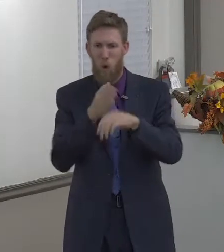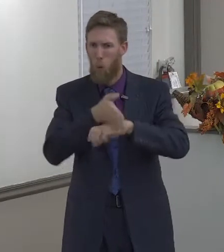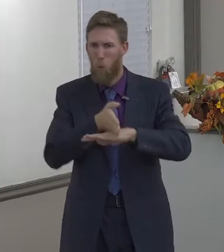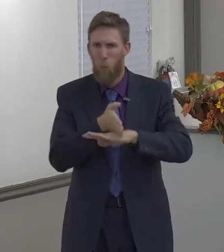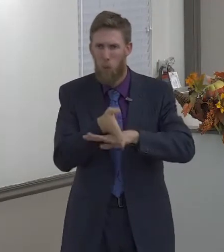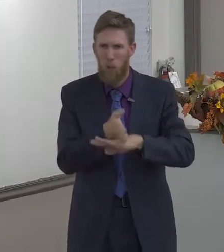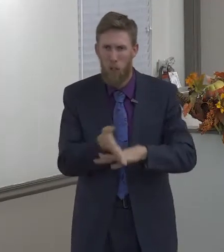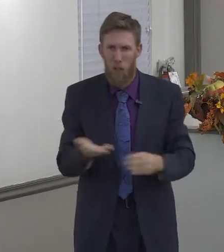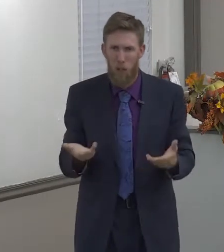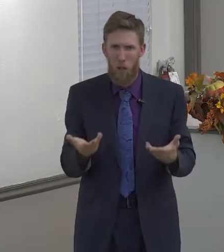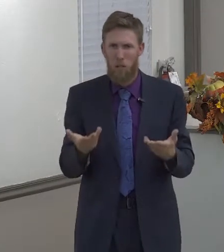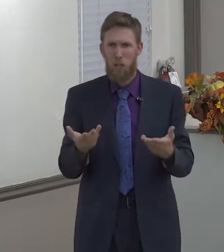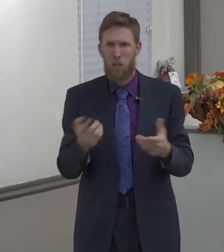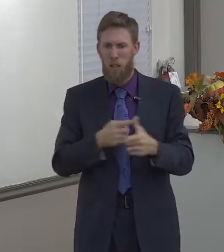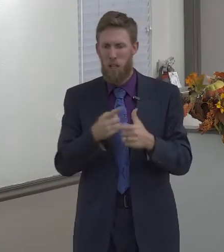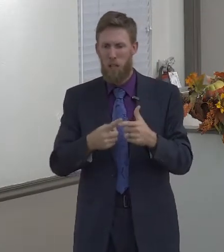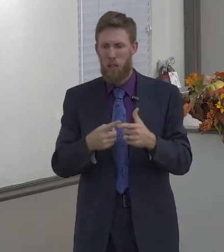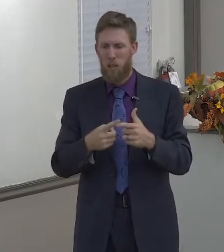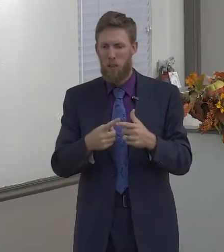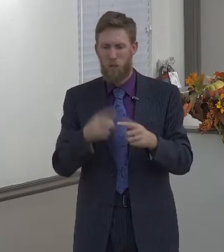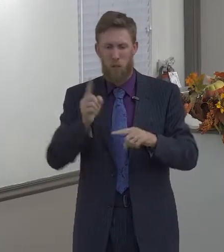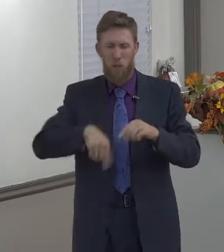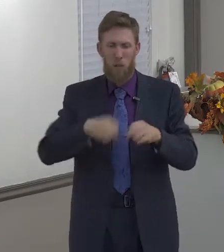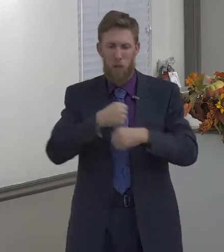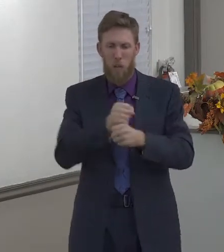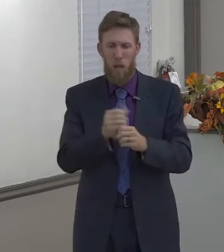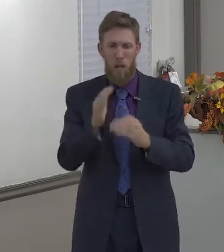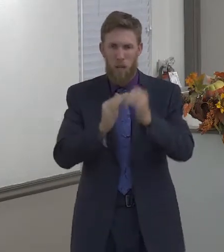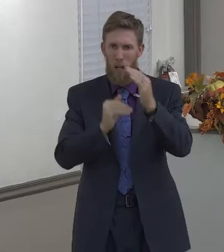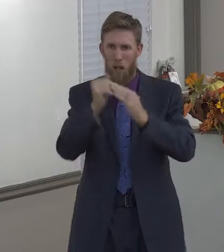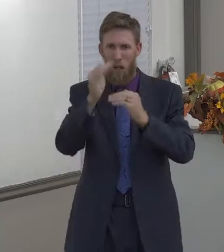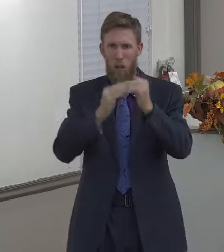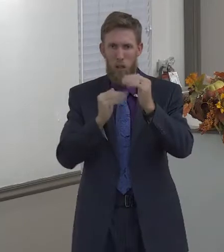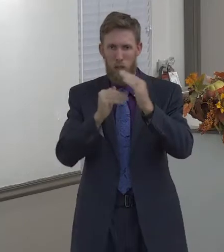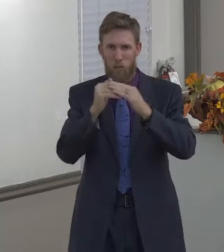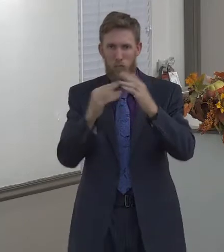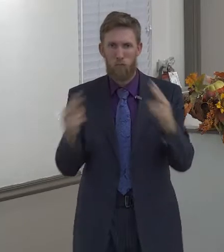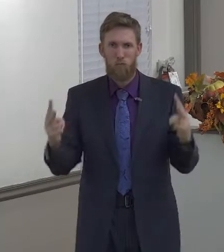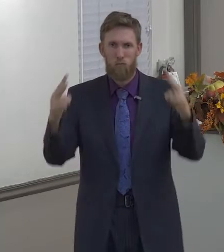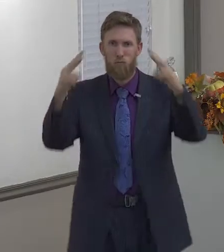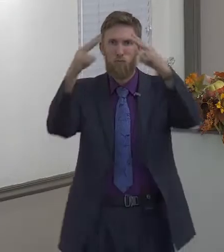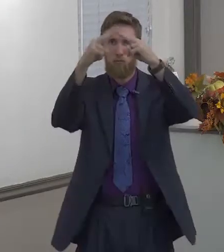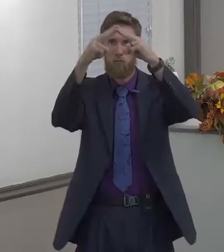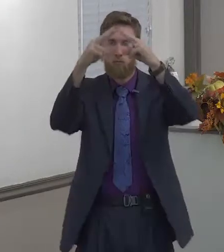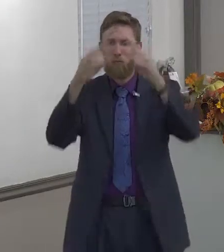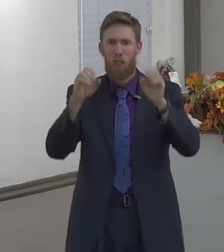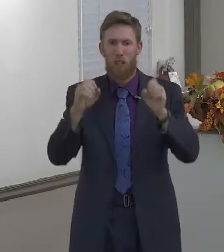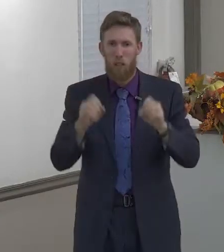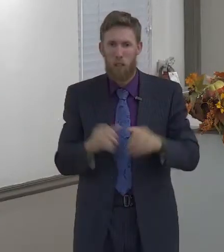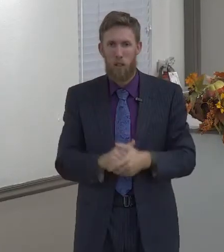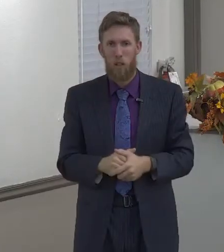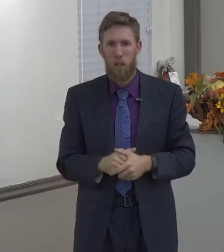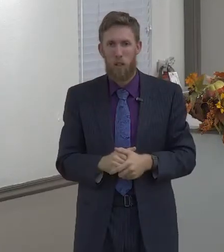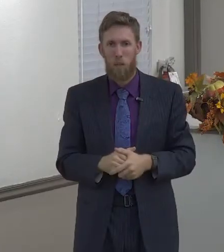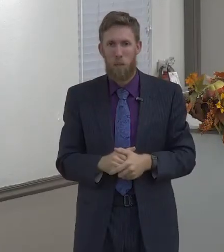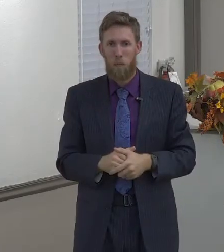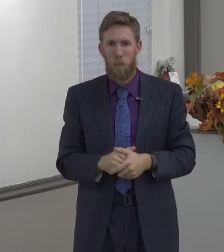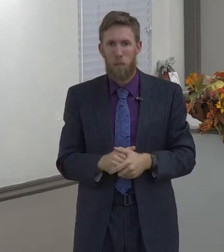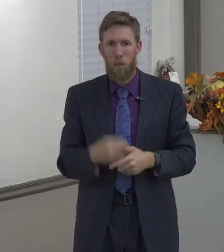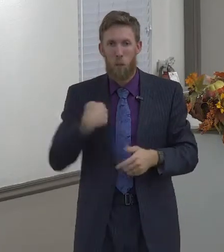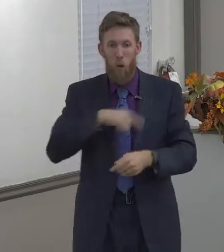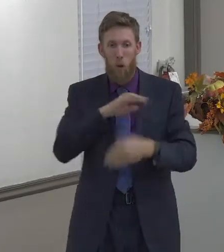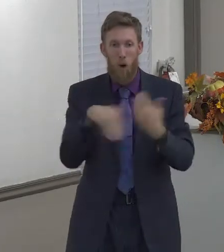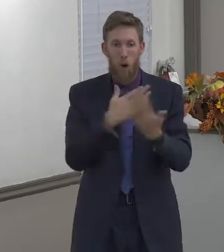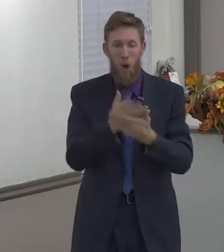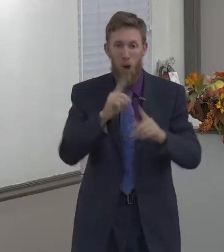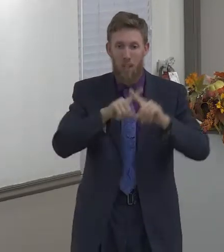part. God made you a specific part, and He set you in this church for a specific reason. It is very important. In